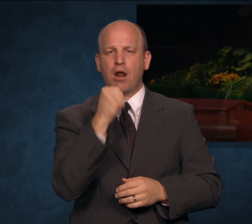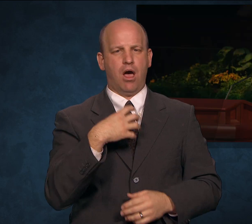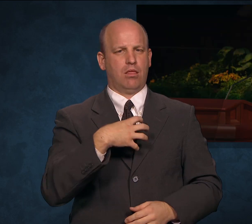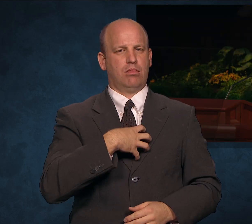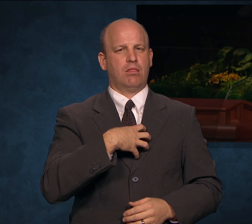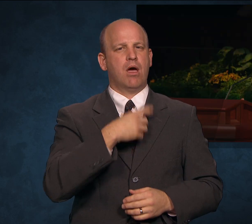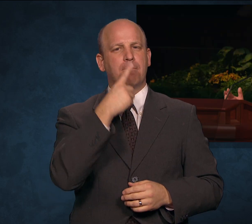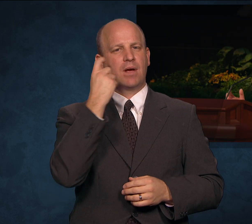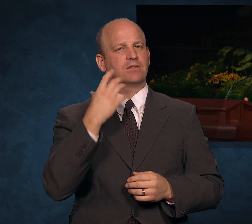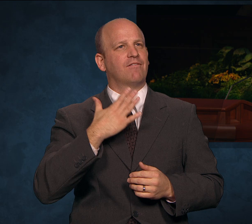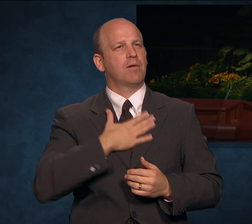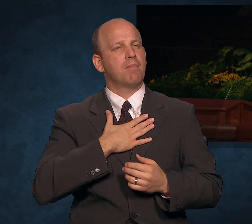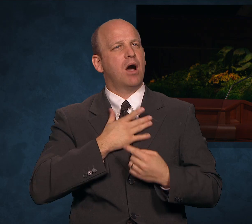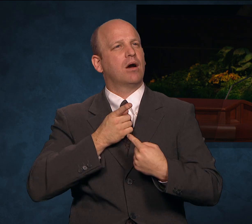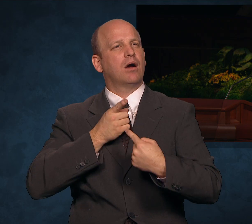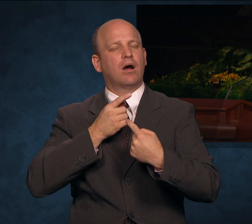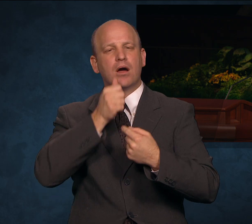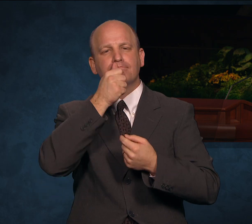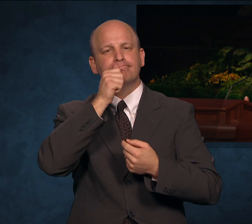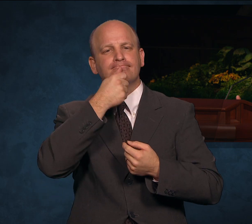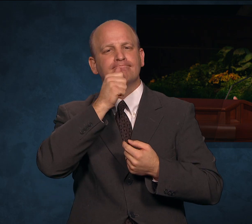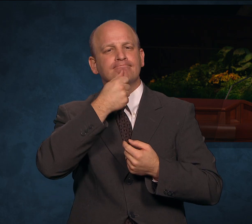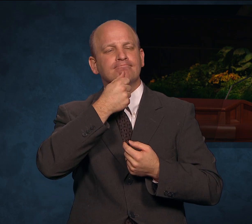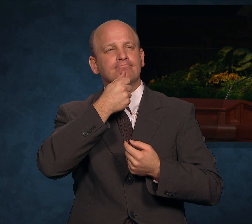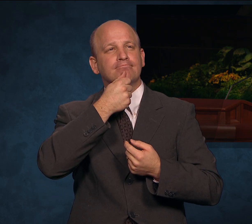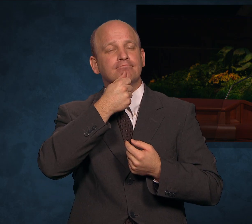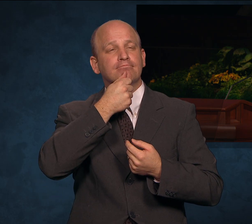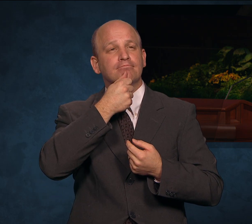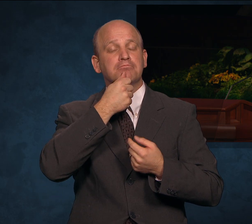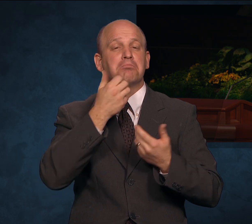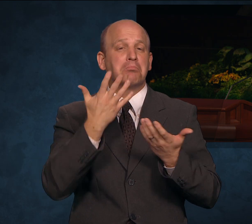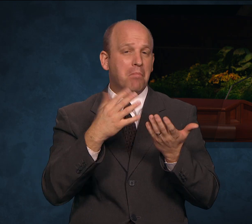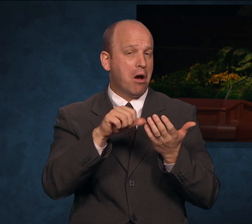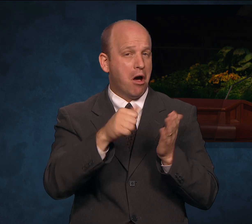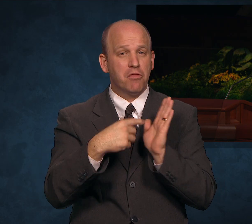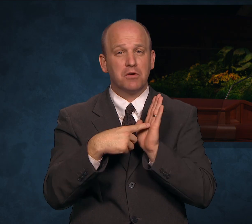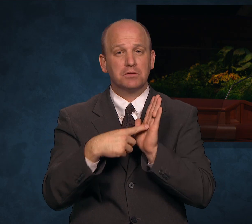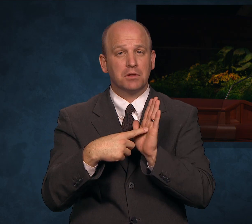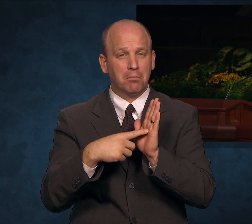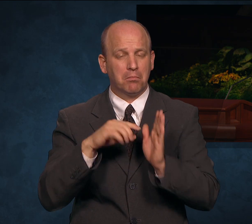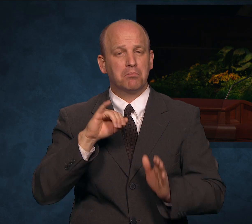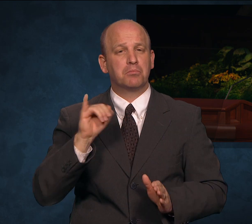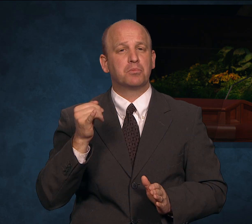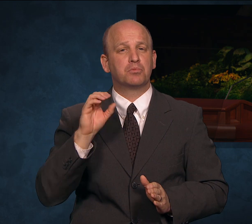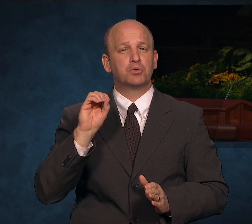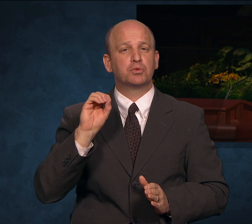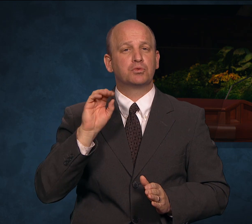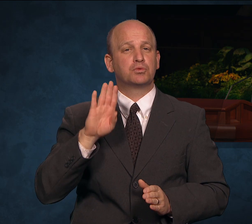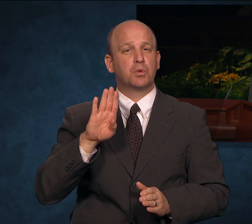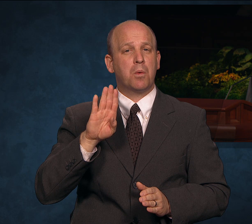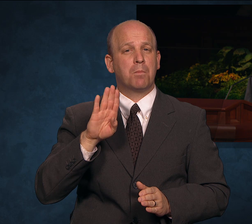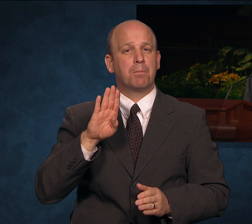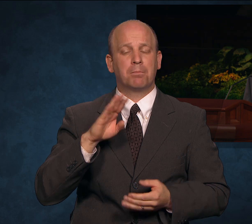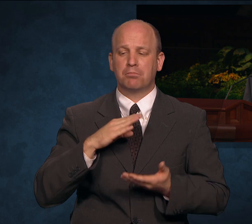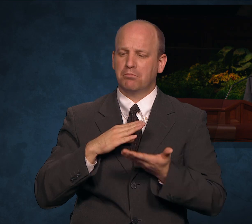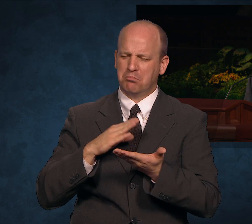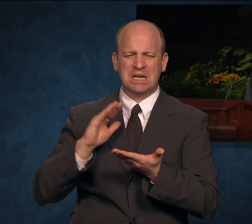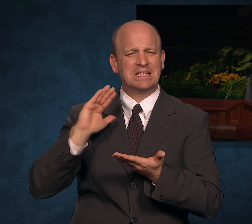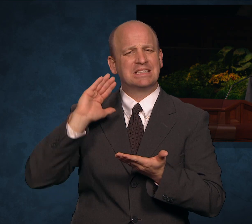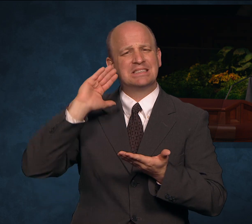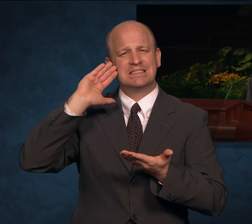afflictions we can choose to be like job who seemed to have